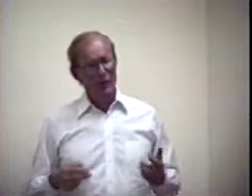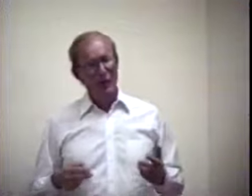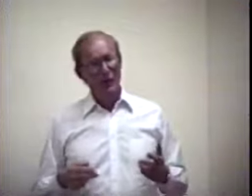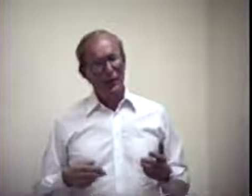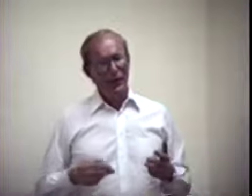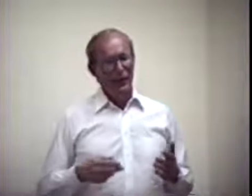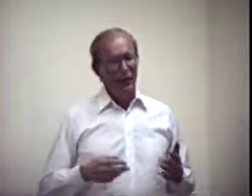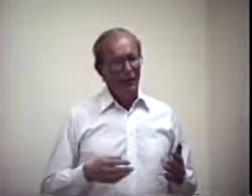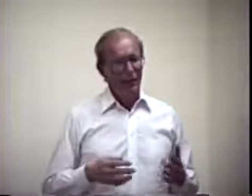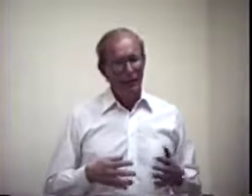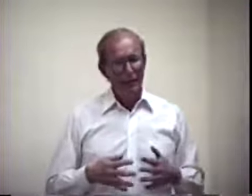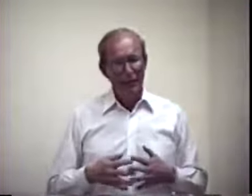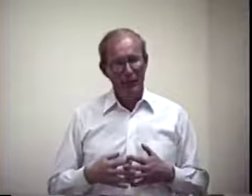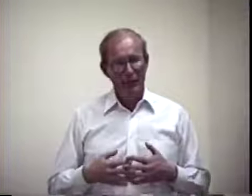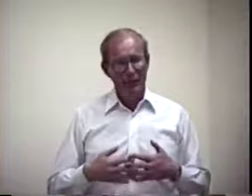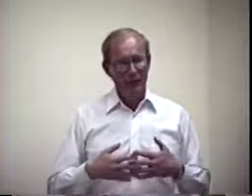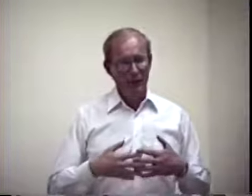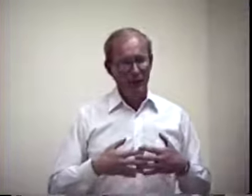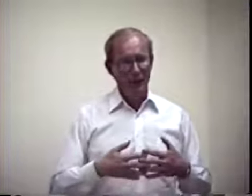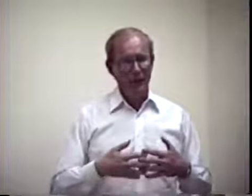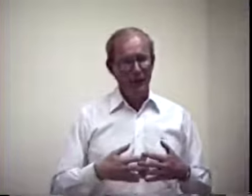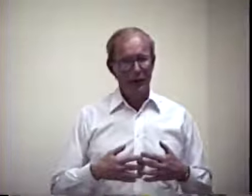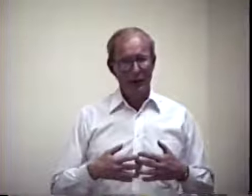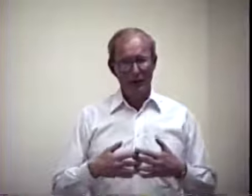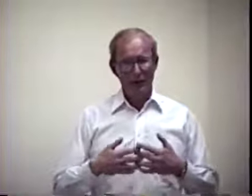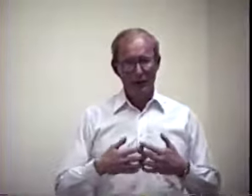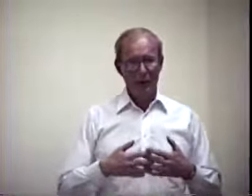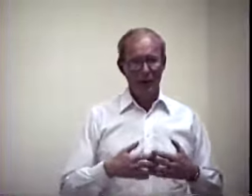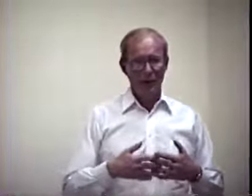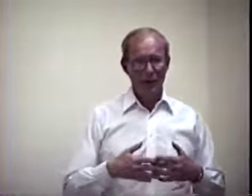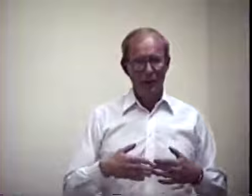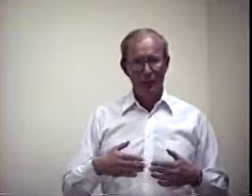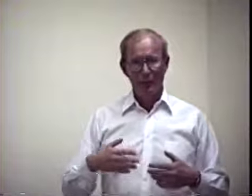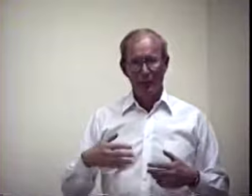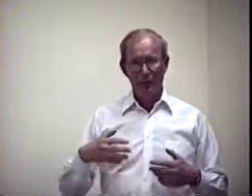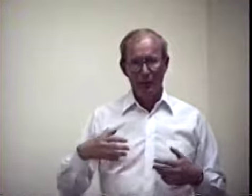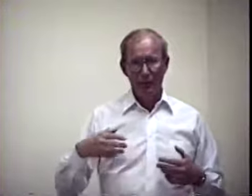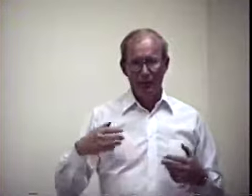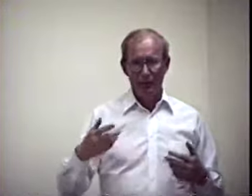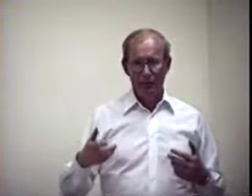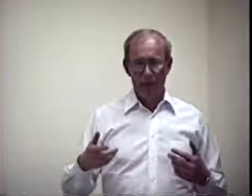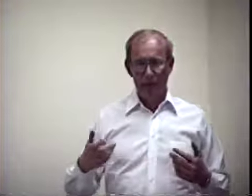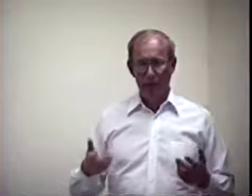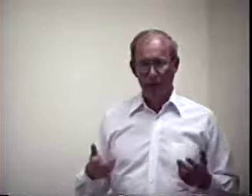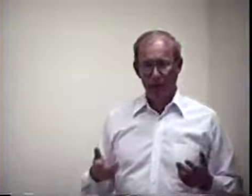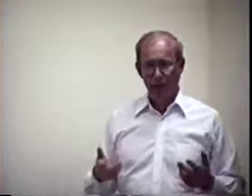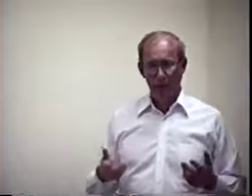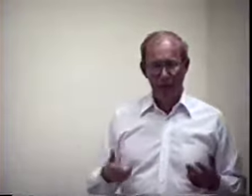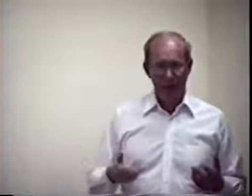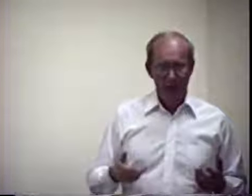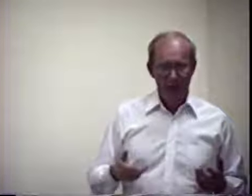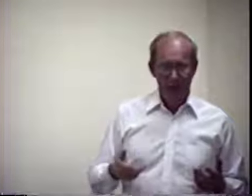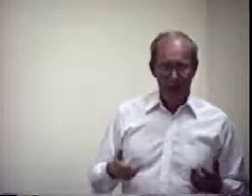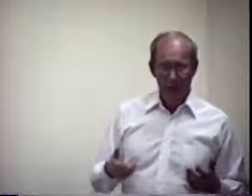manner, having dealt with the Indian and Native American people for quite a while.